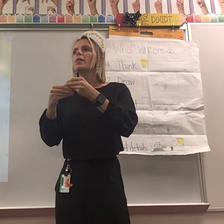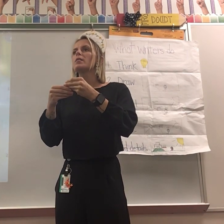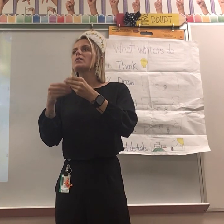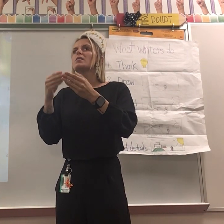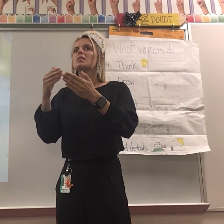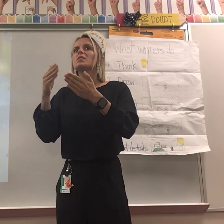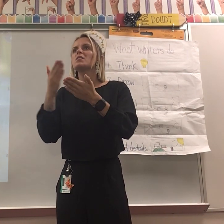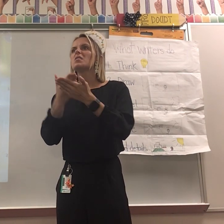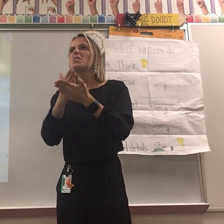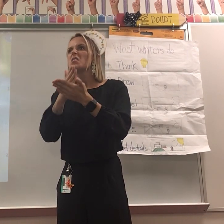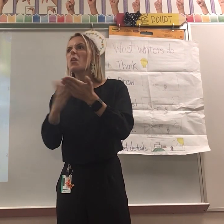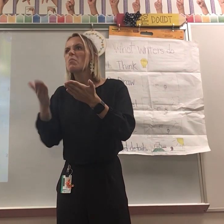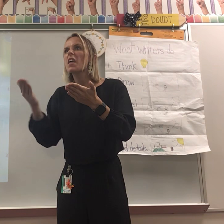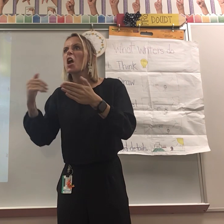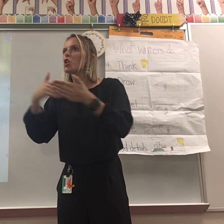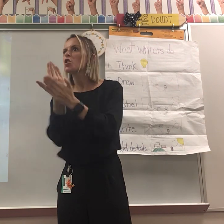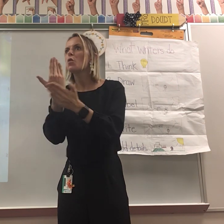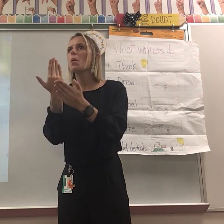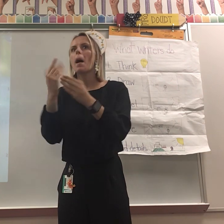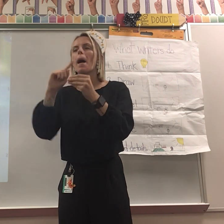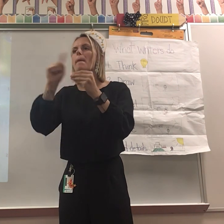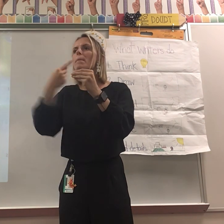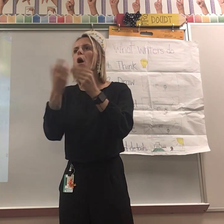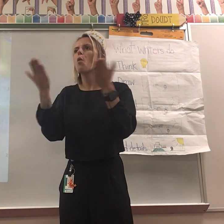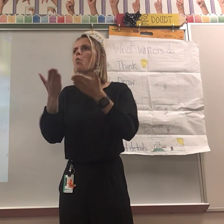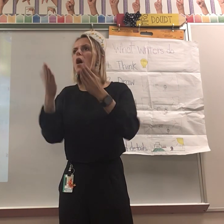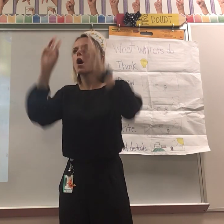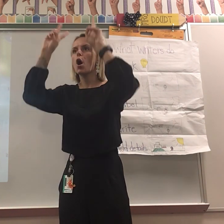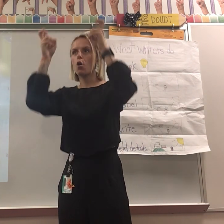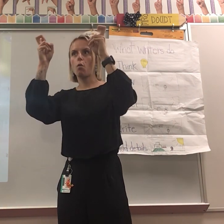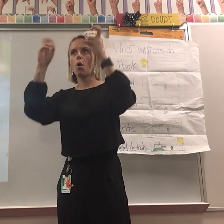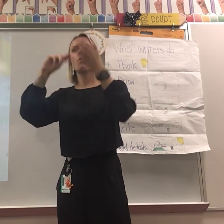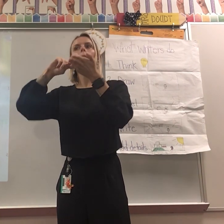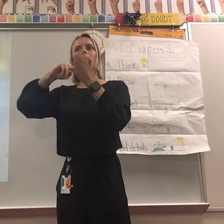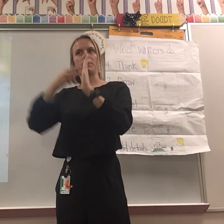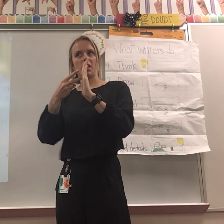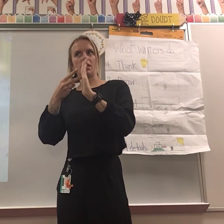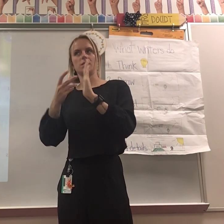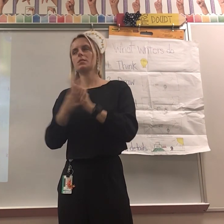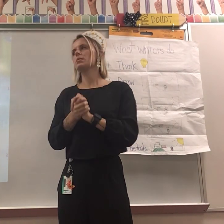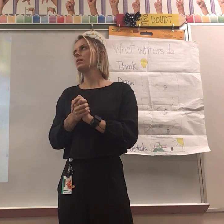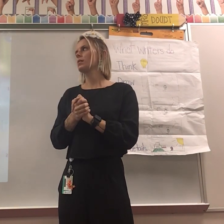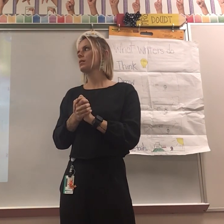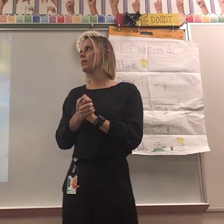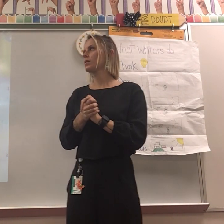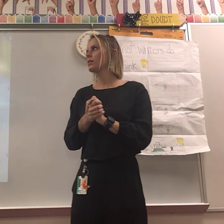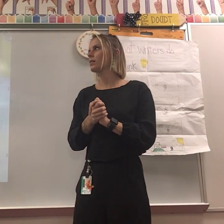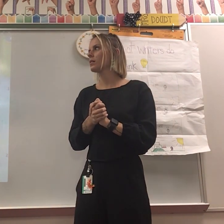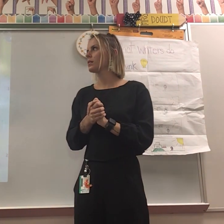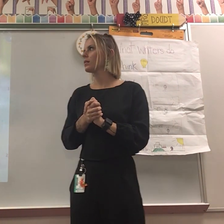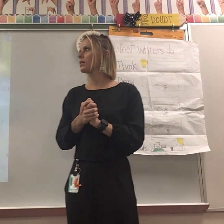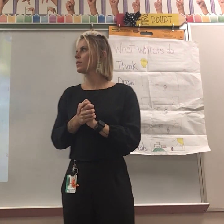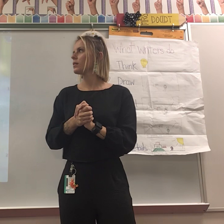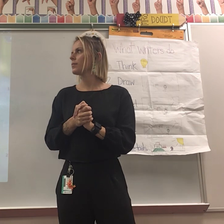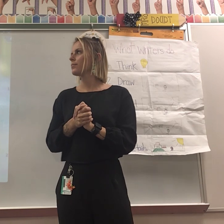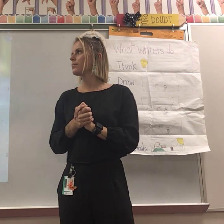What you see in that text is, eyes on me please. Tracking your speaker is how someone knows you're being a good listener.